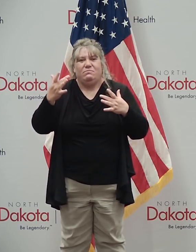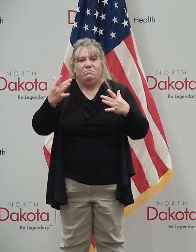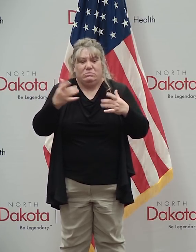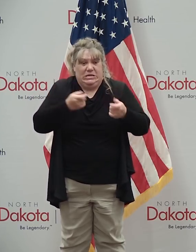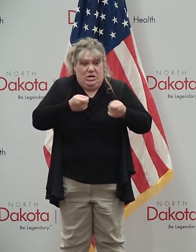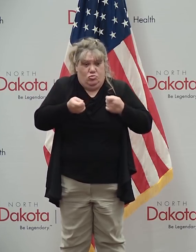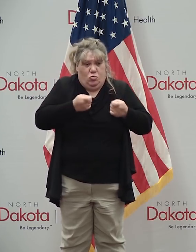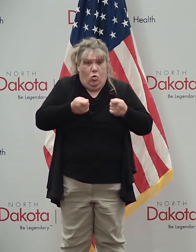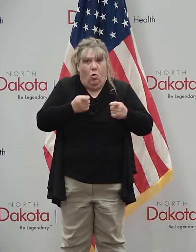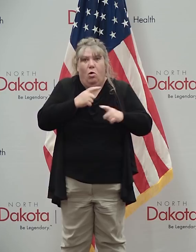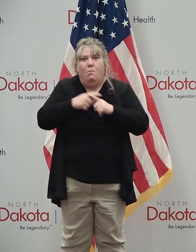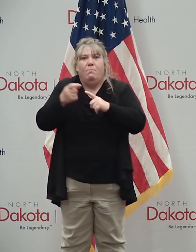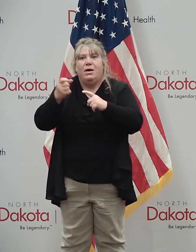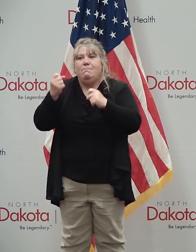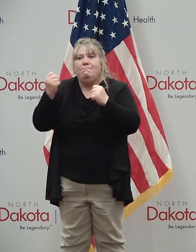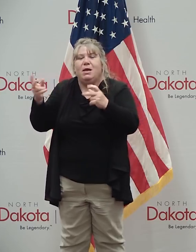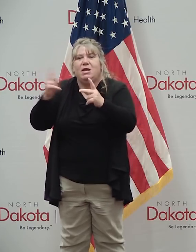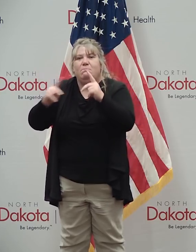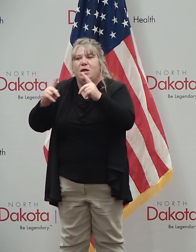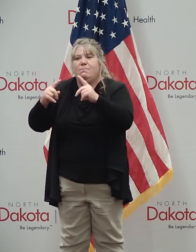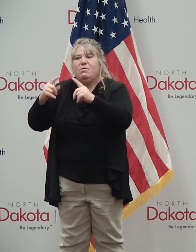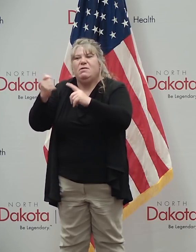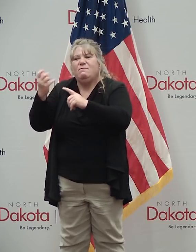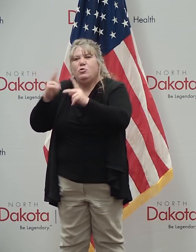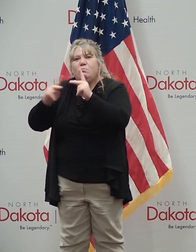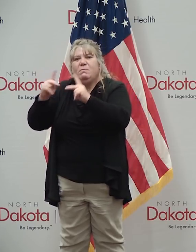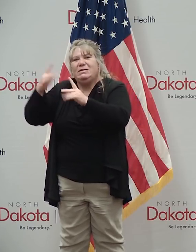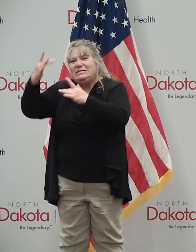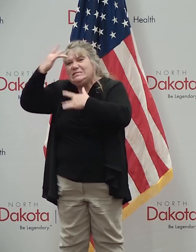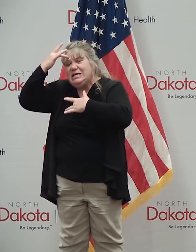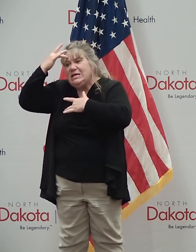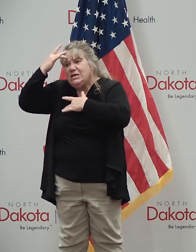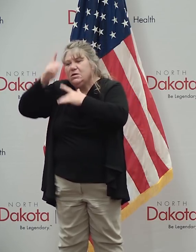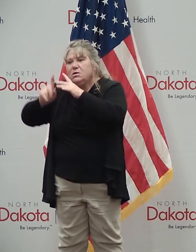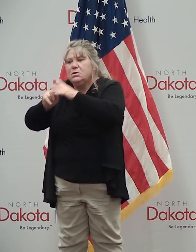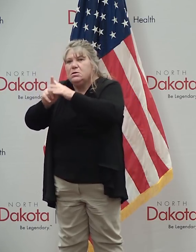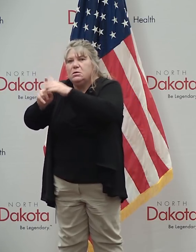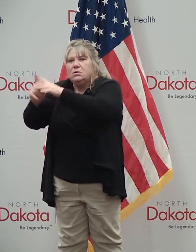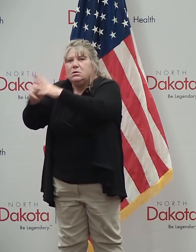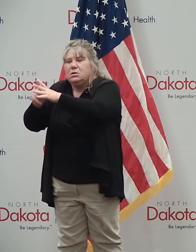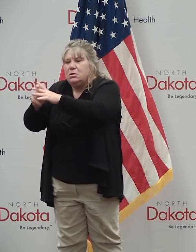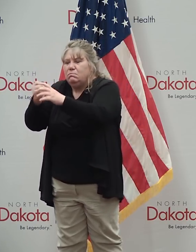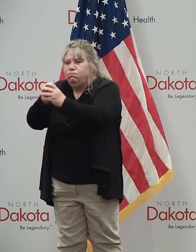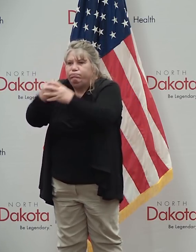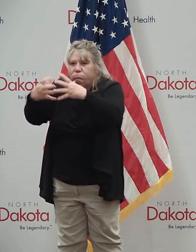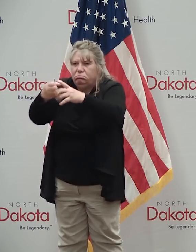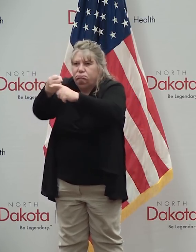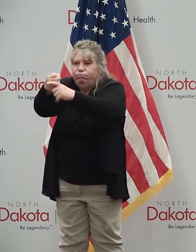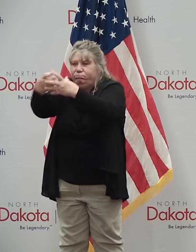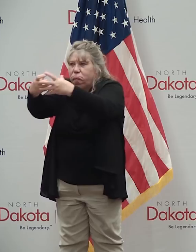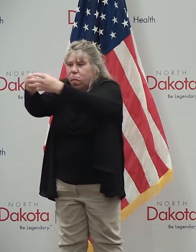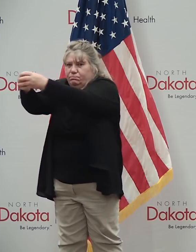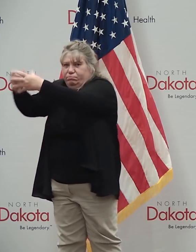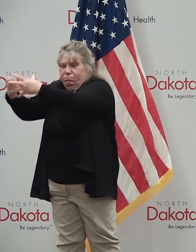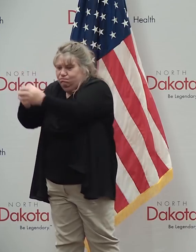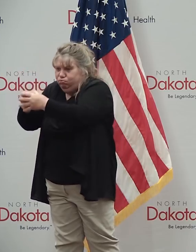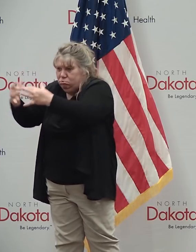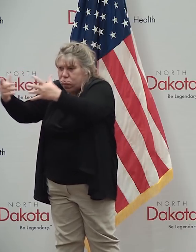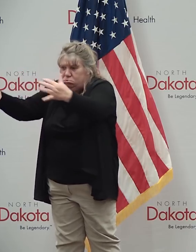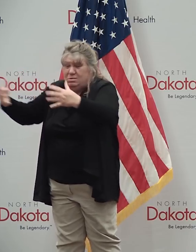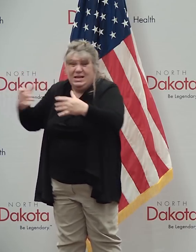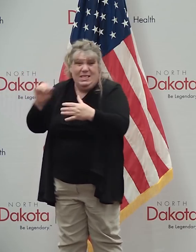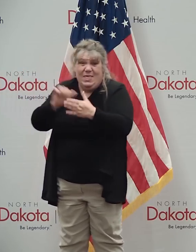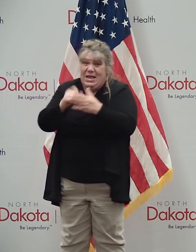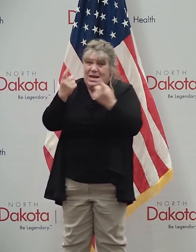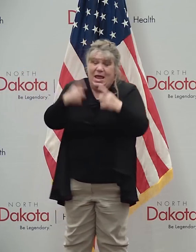you've got an event where you've got some positives in a large crowd, that's how these things flare back up again. And whether that's, in a school